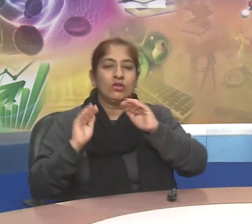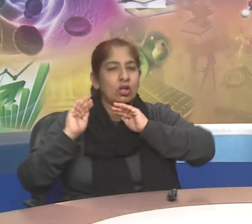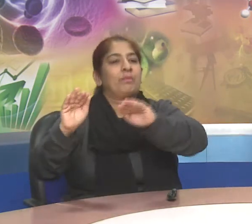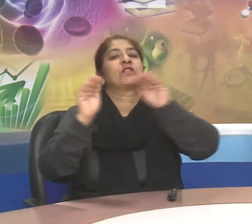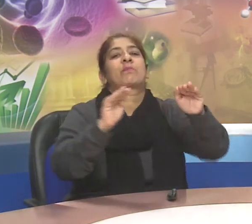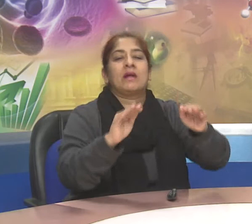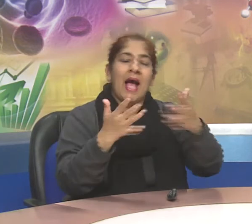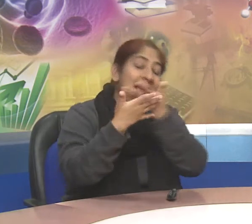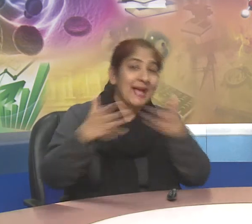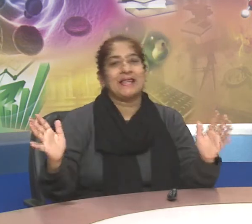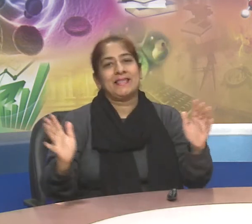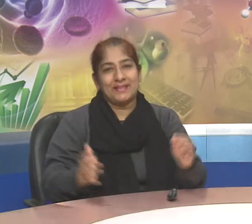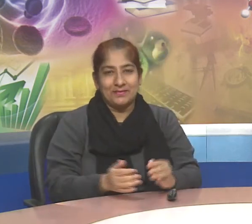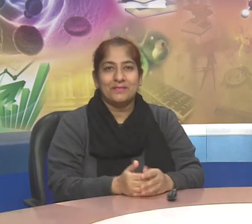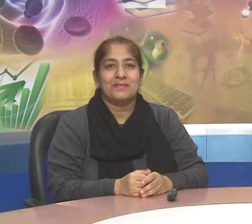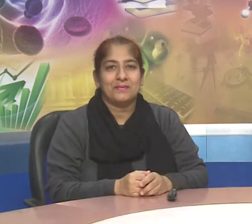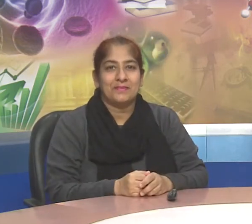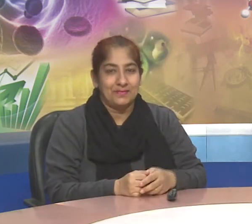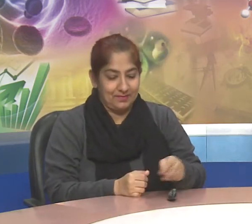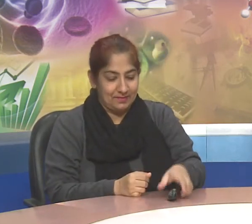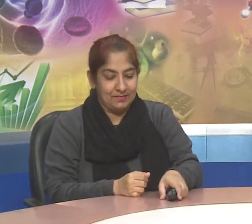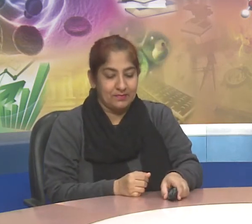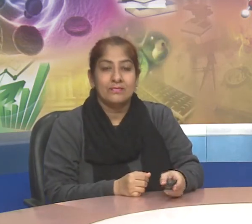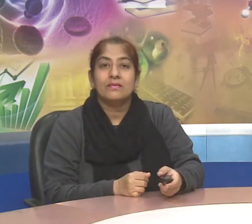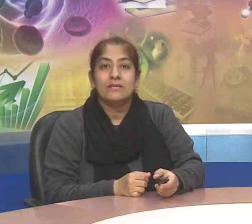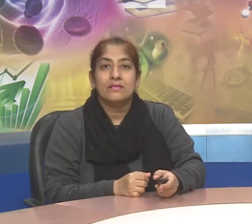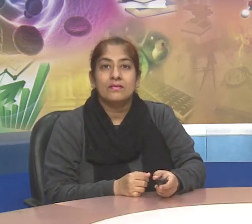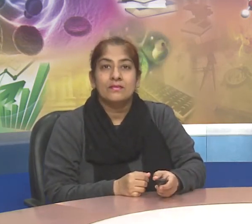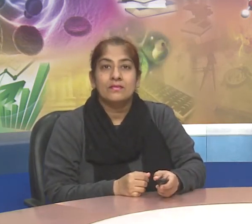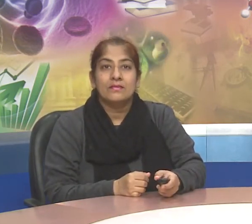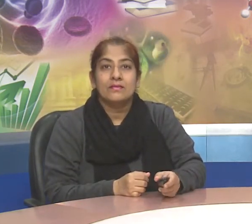Anything we support, the name we use welfare.